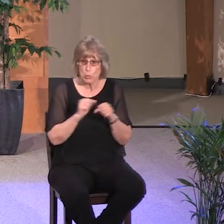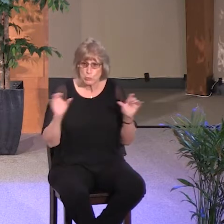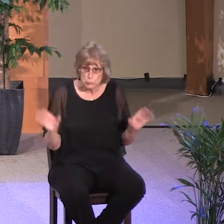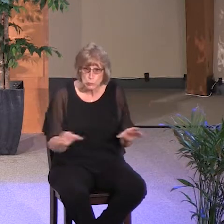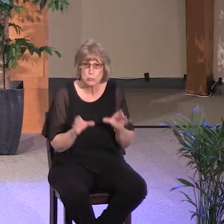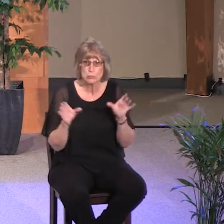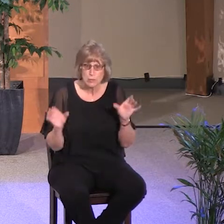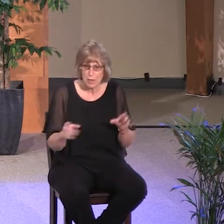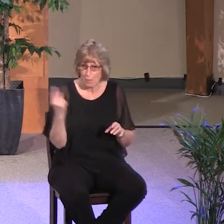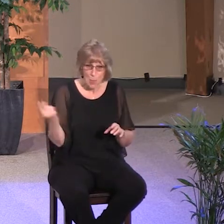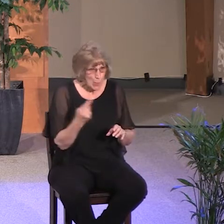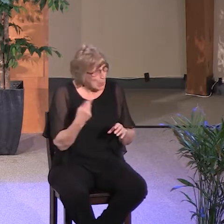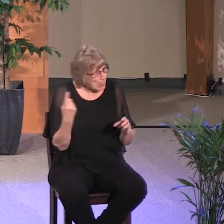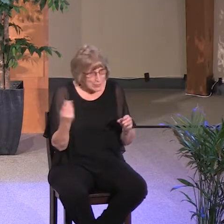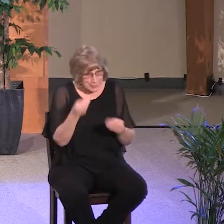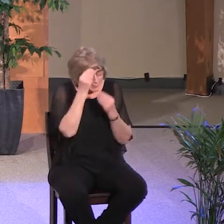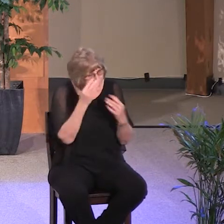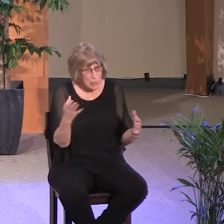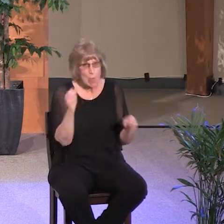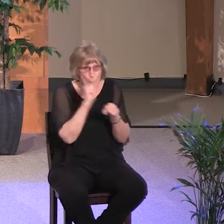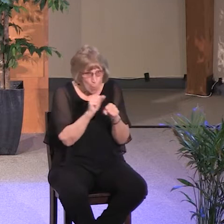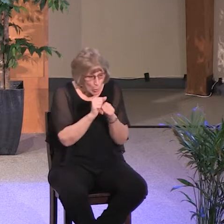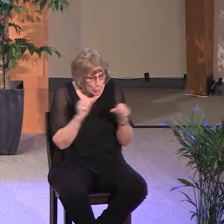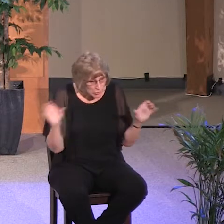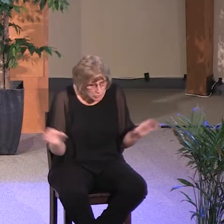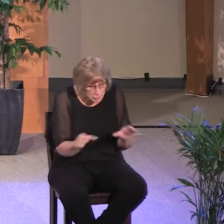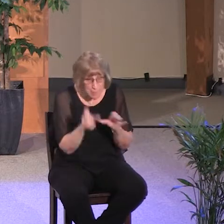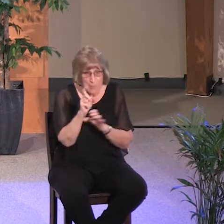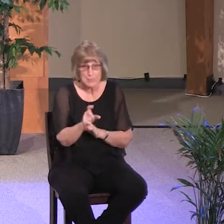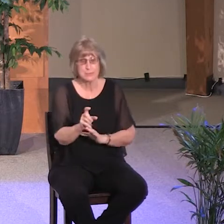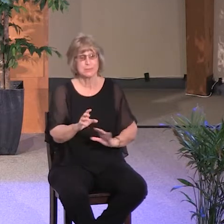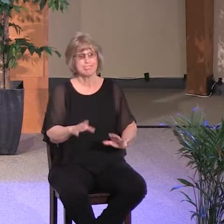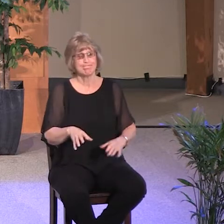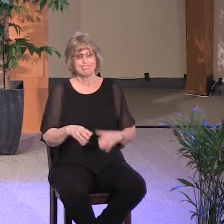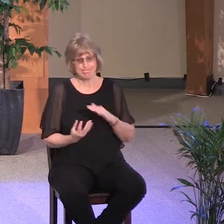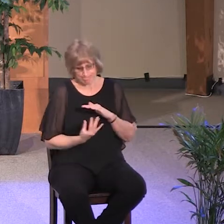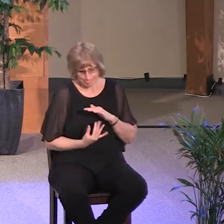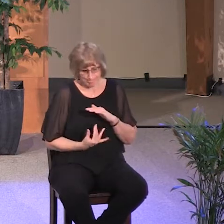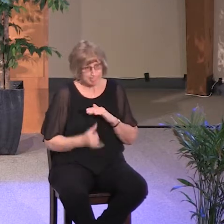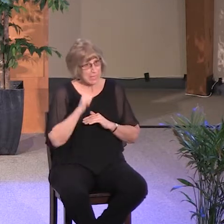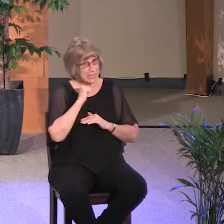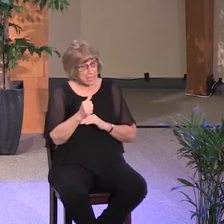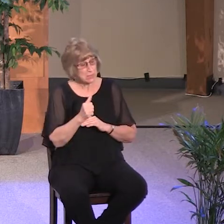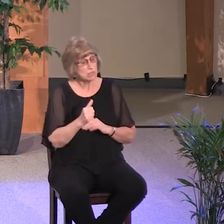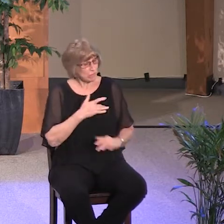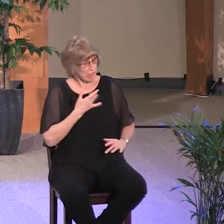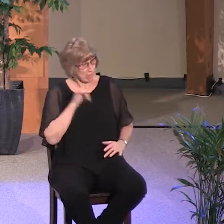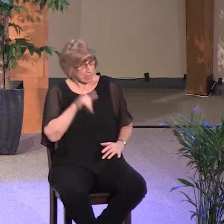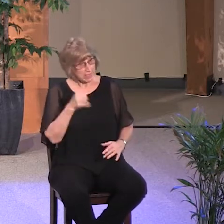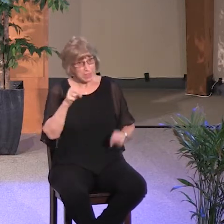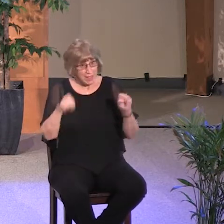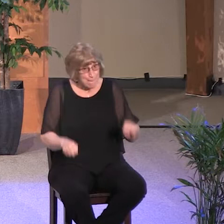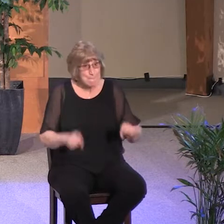to you about doing your work. What's your work to do, right? Not to sit and stew in that. Of course, we have to feel that, right?